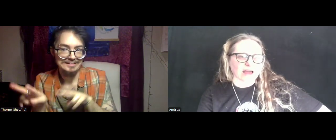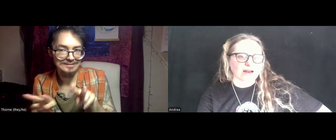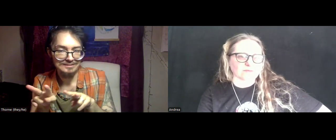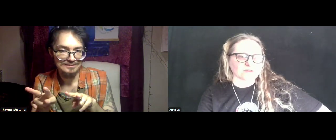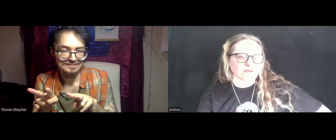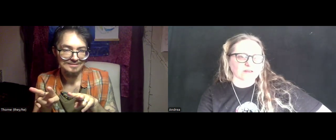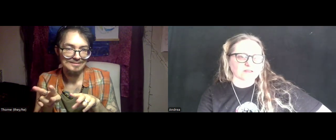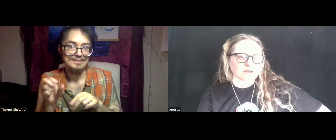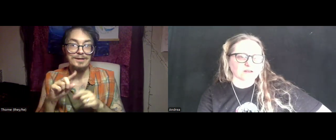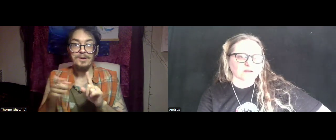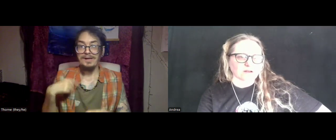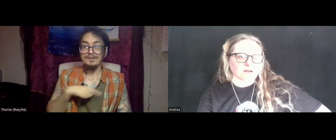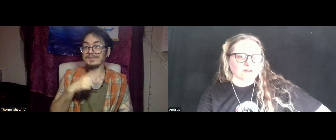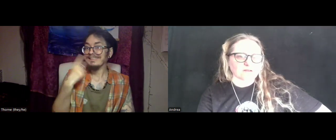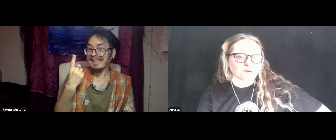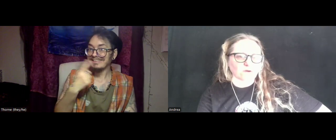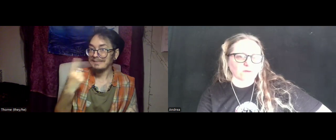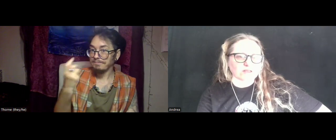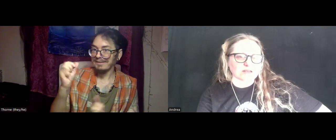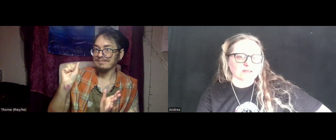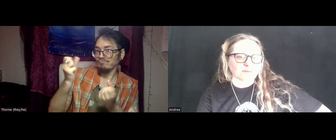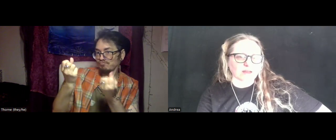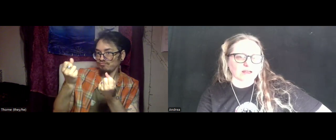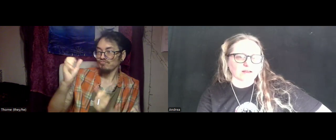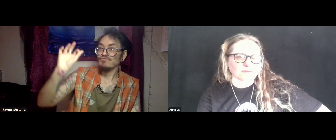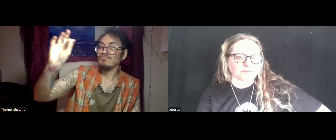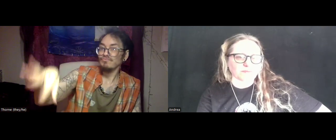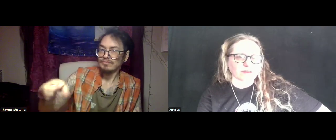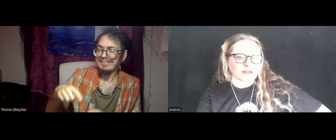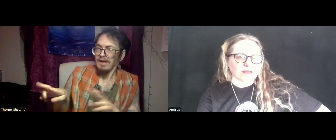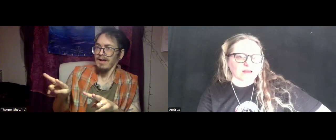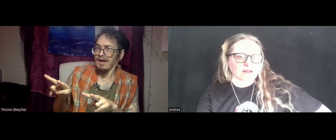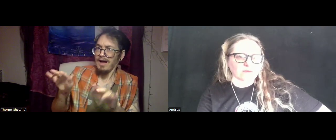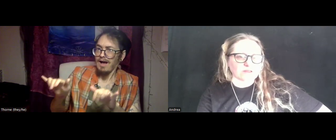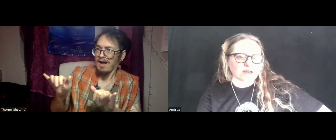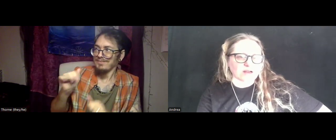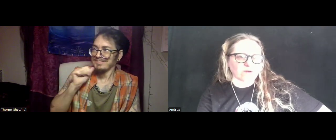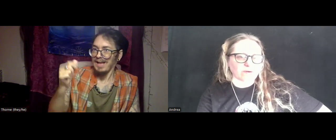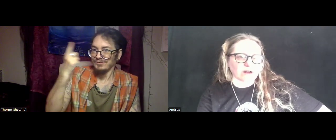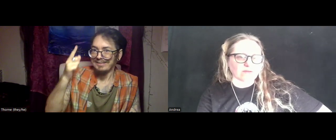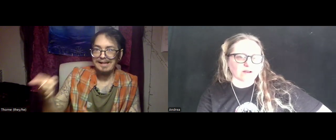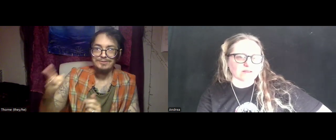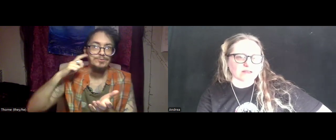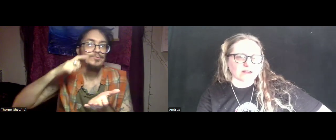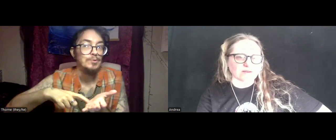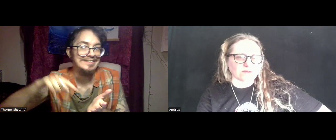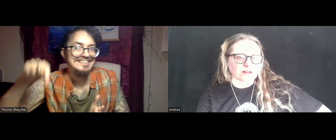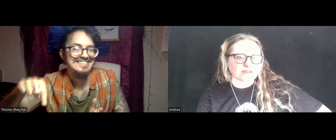that observant. So when we say something, and then we sign it and we put it out there. It's like, I didn't realize that